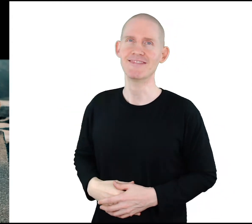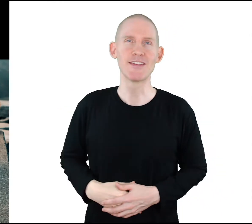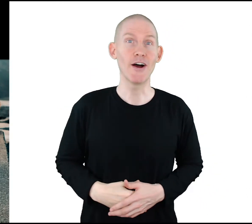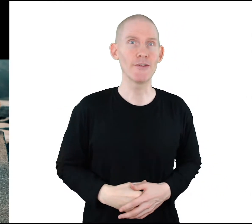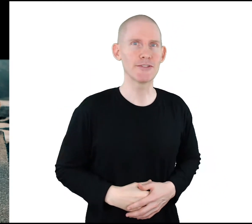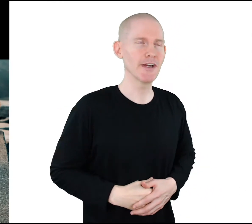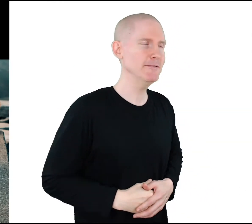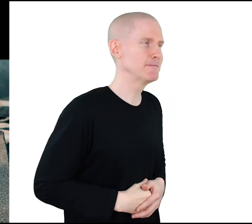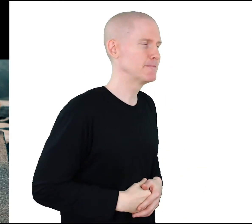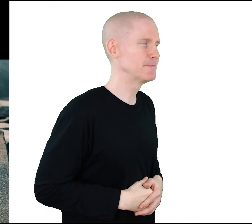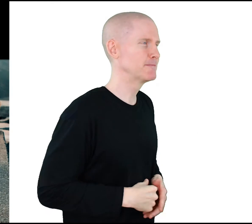Other side.